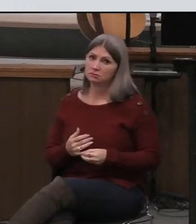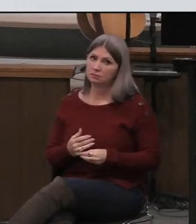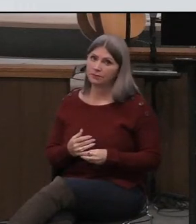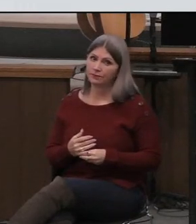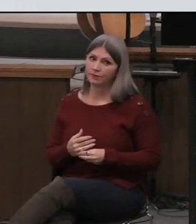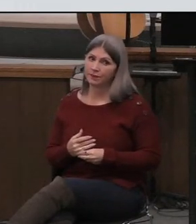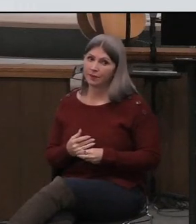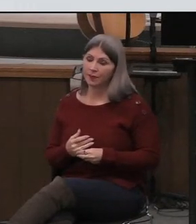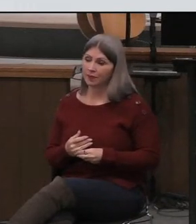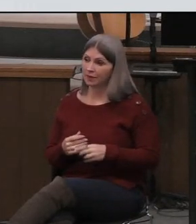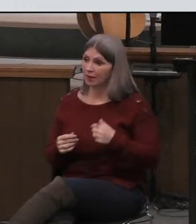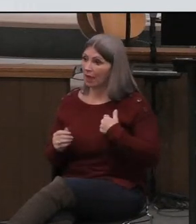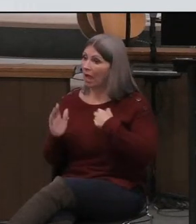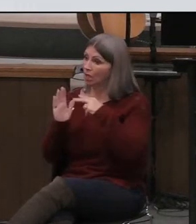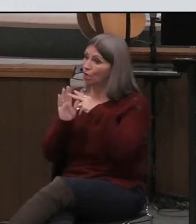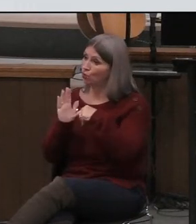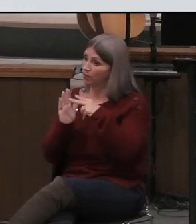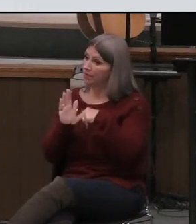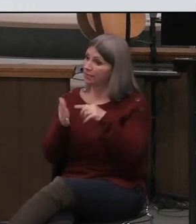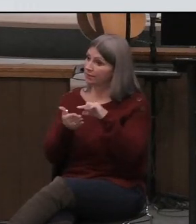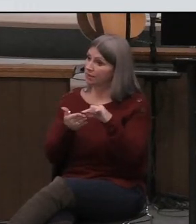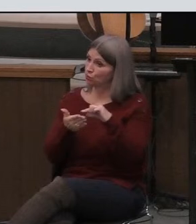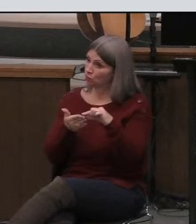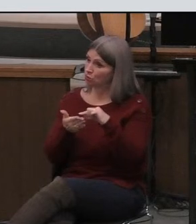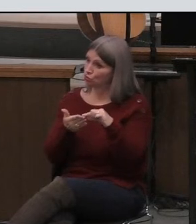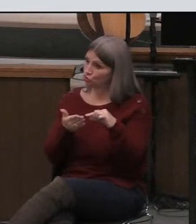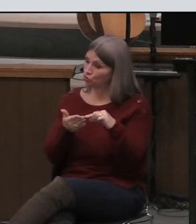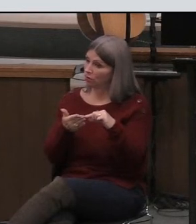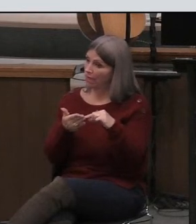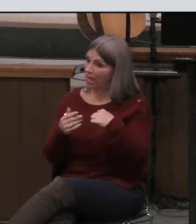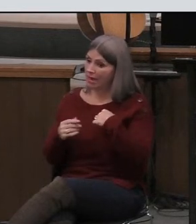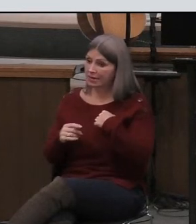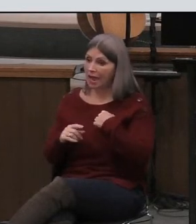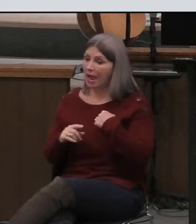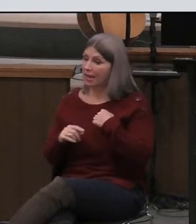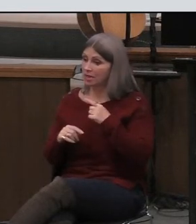I read these verses and I get convicted.